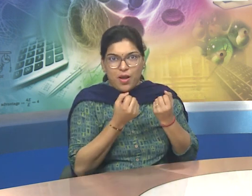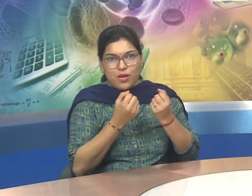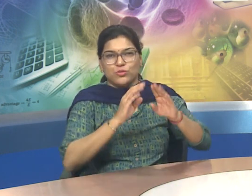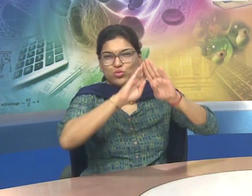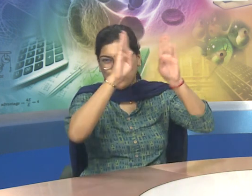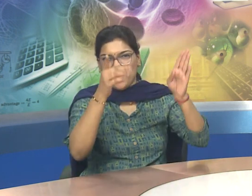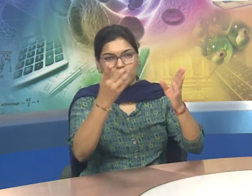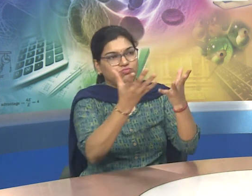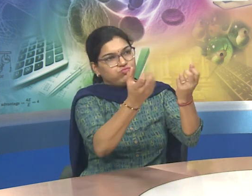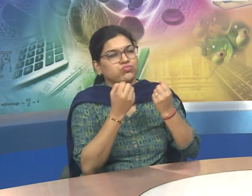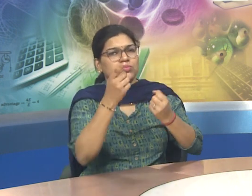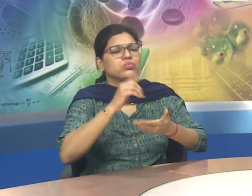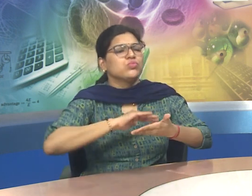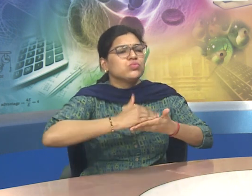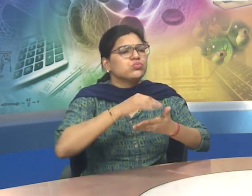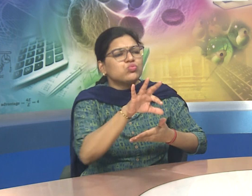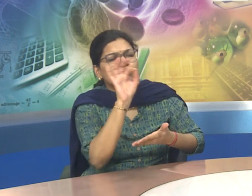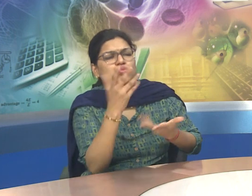we use system software for